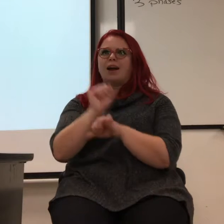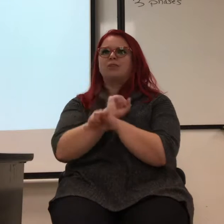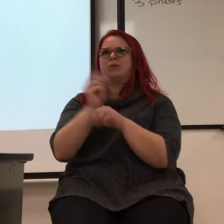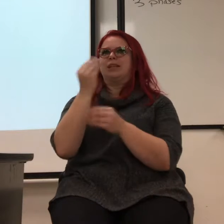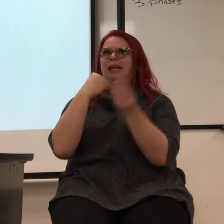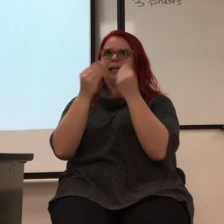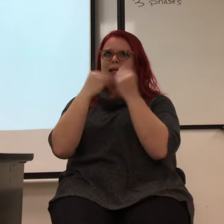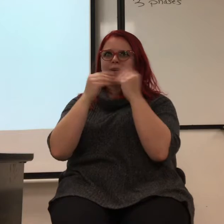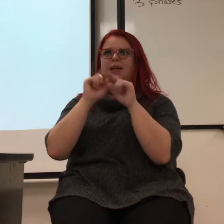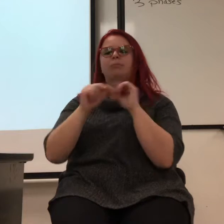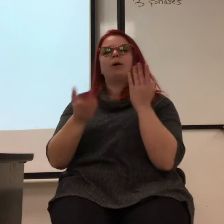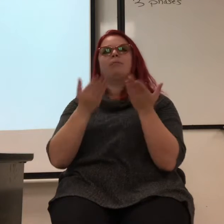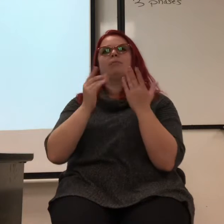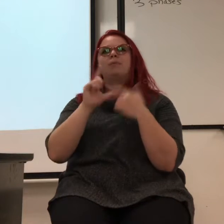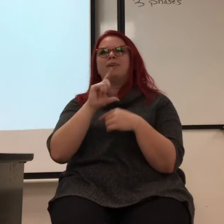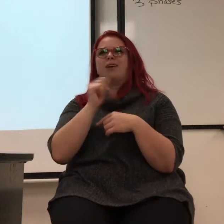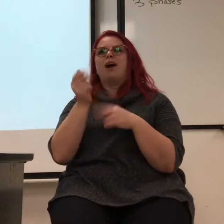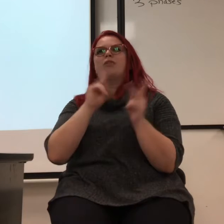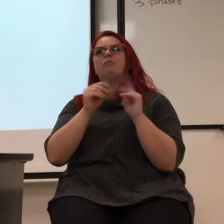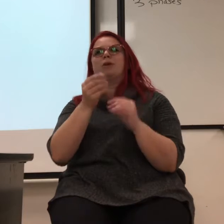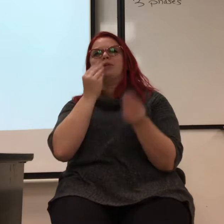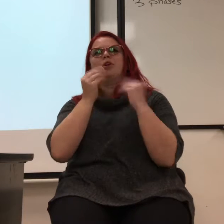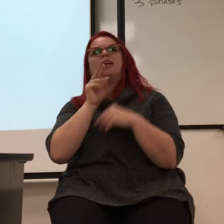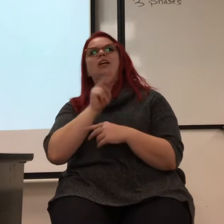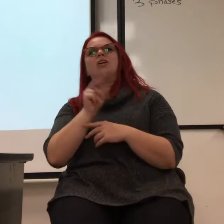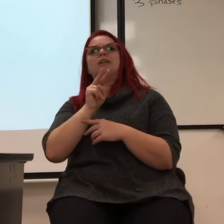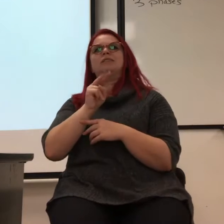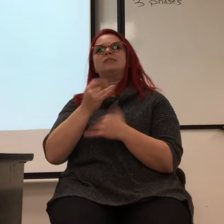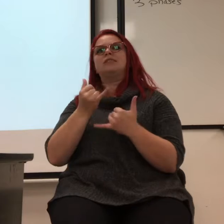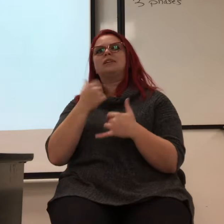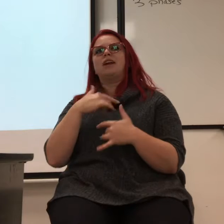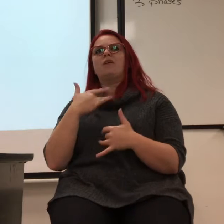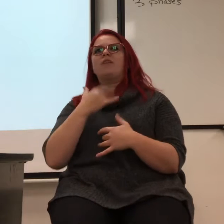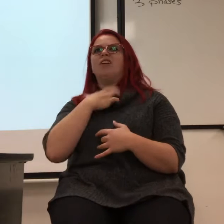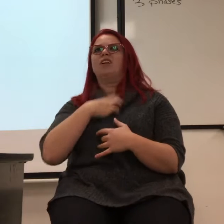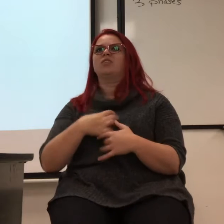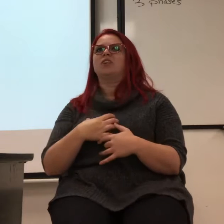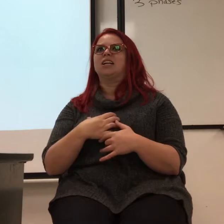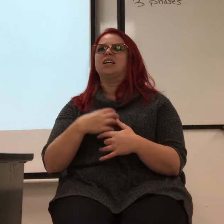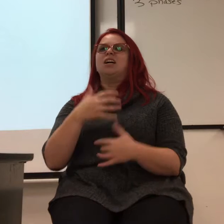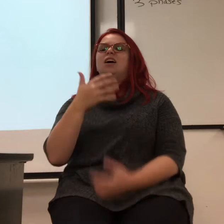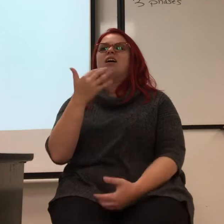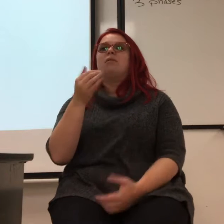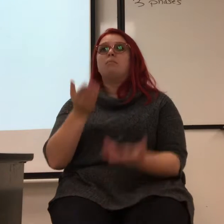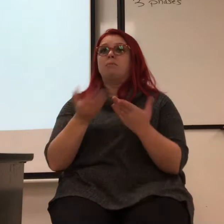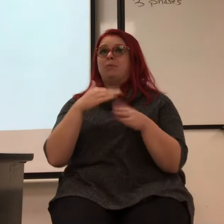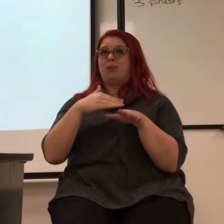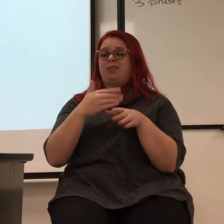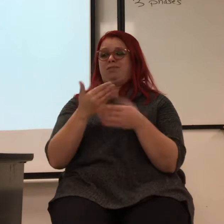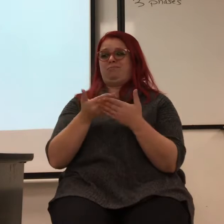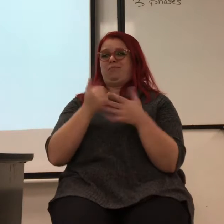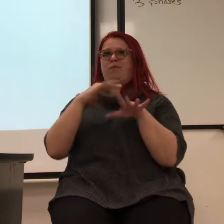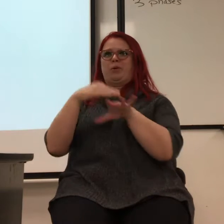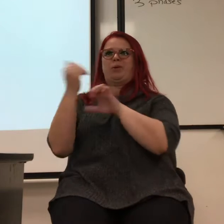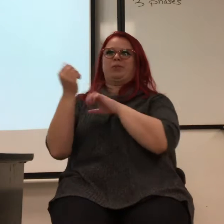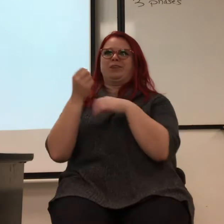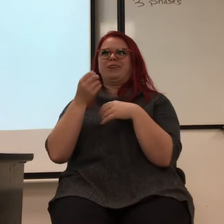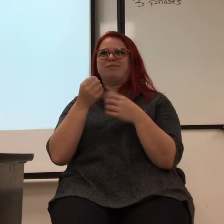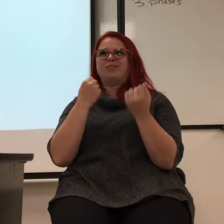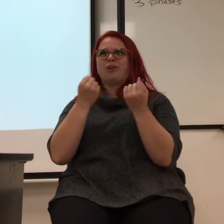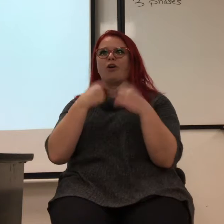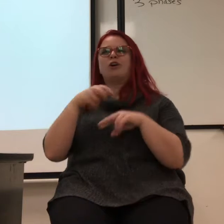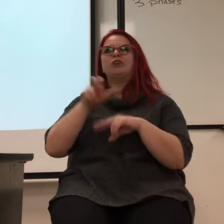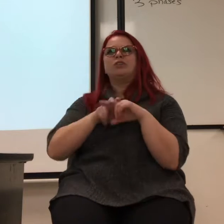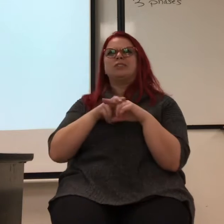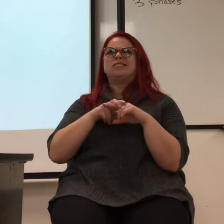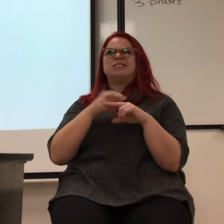and you're watching other people eat before you order. It makes you hungry. Or maybe before you even get out of your car, you're hungry. You get to the restaurant, your mouth starts